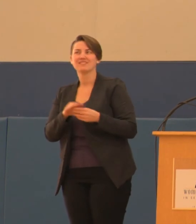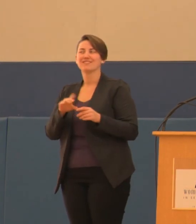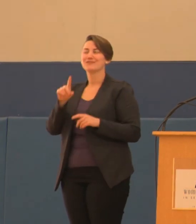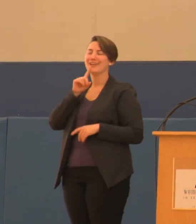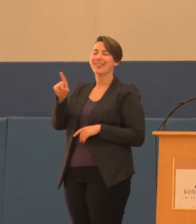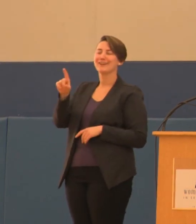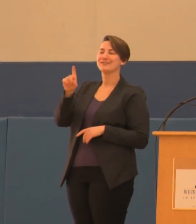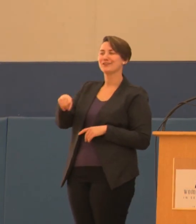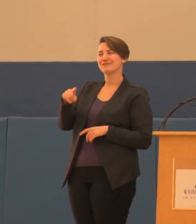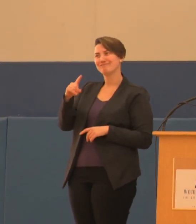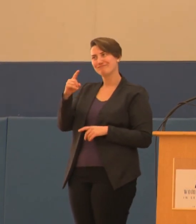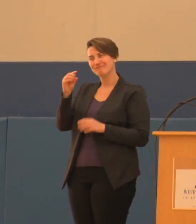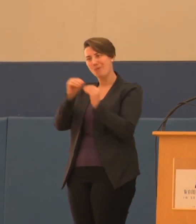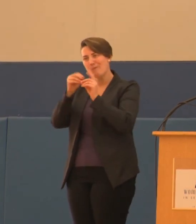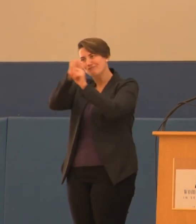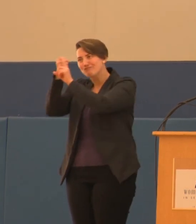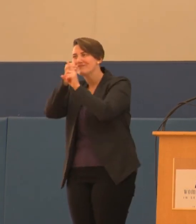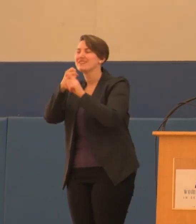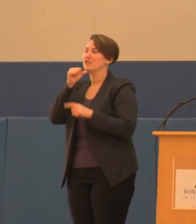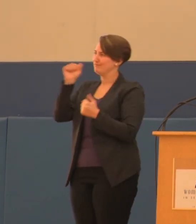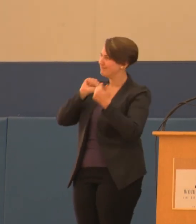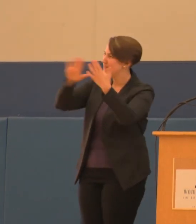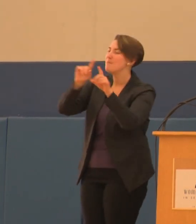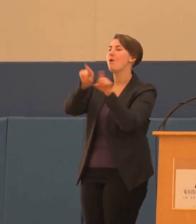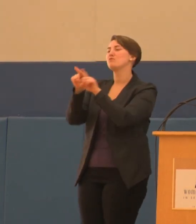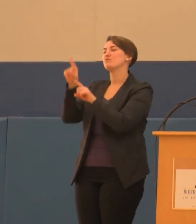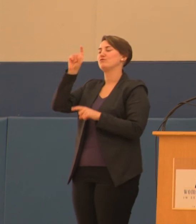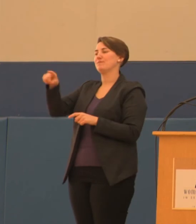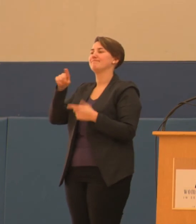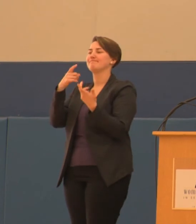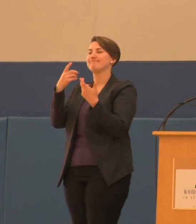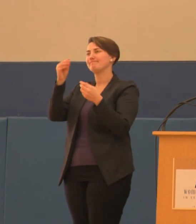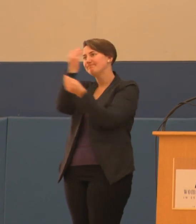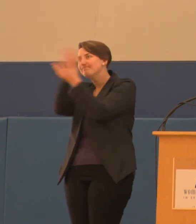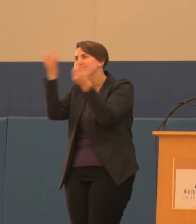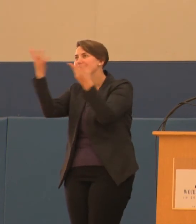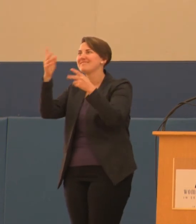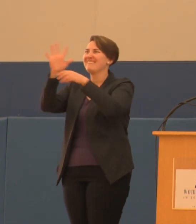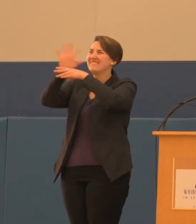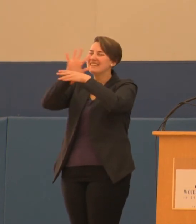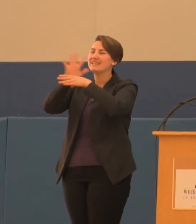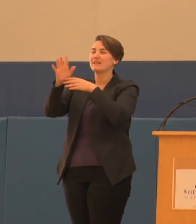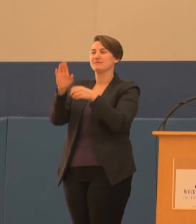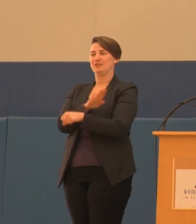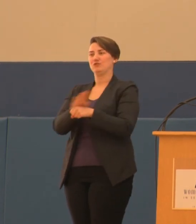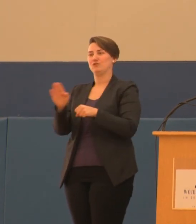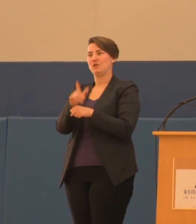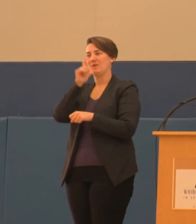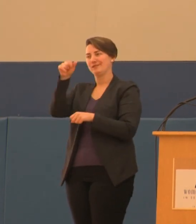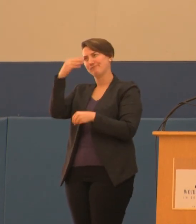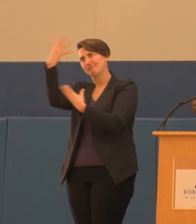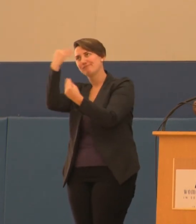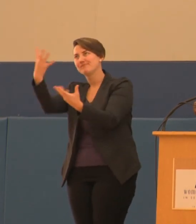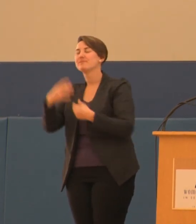too. You know, Brad should have not really confronted him. Brad should have gone and spoken to whoever in the film industry that he needed to speak to. The